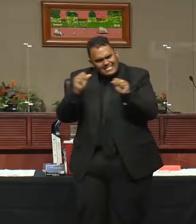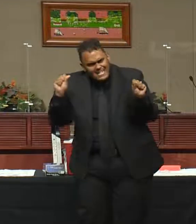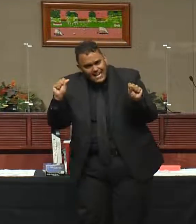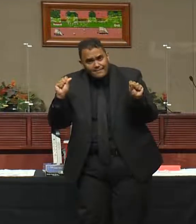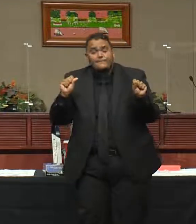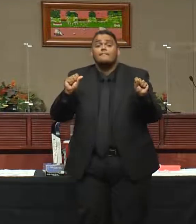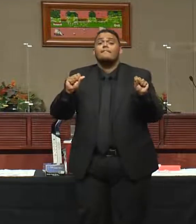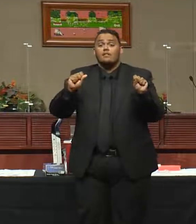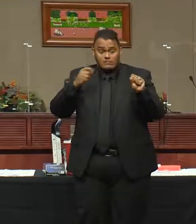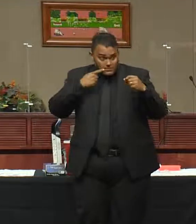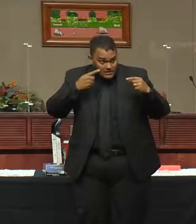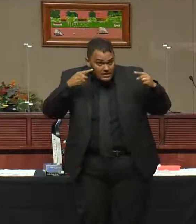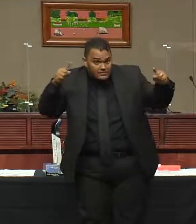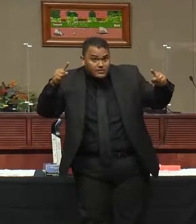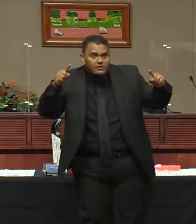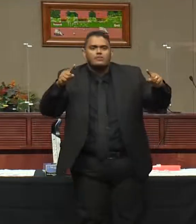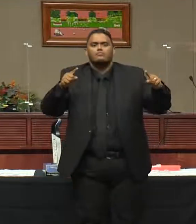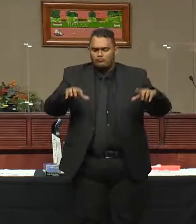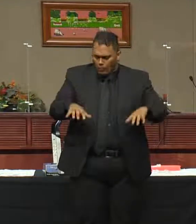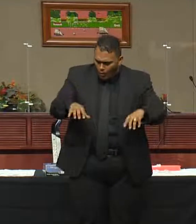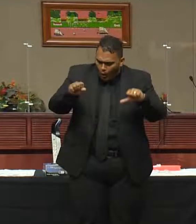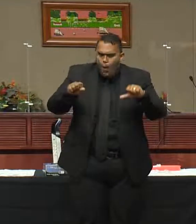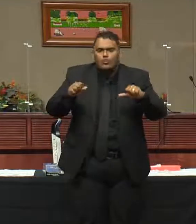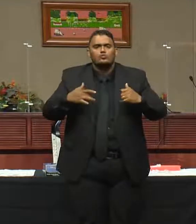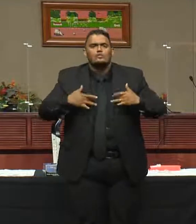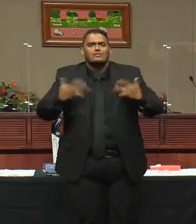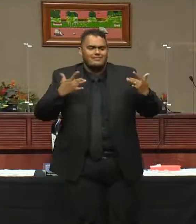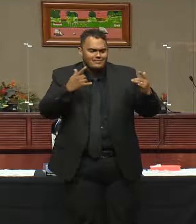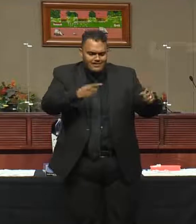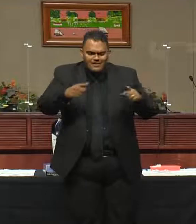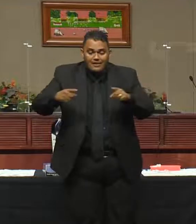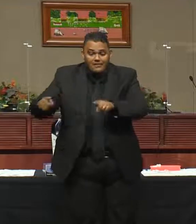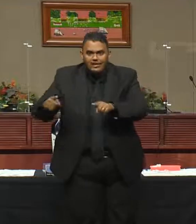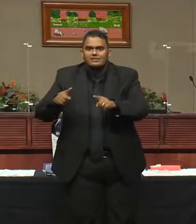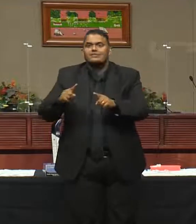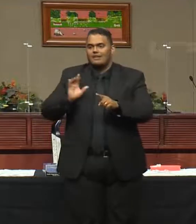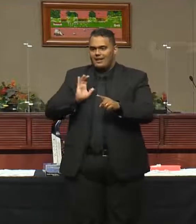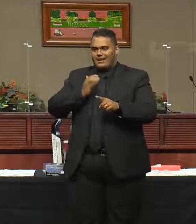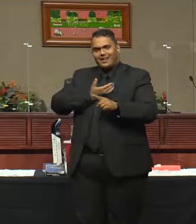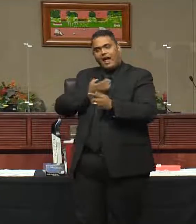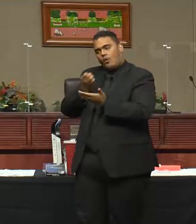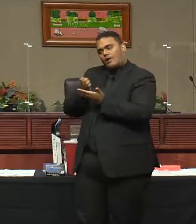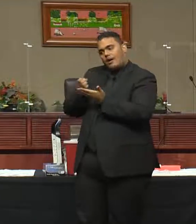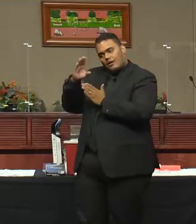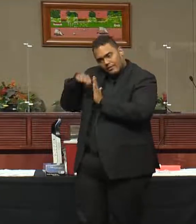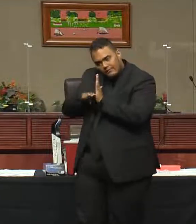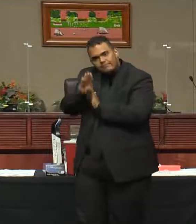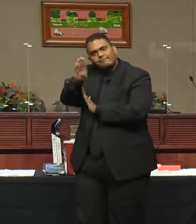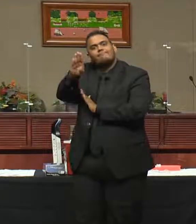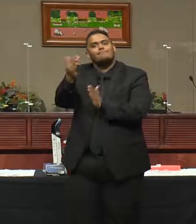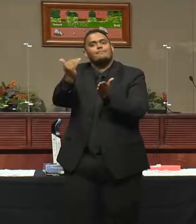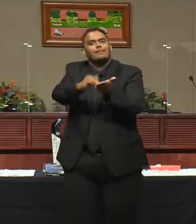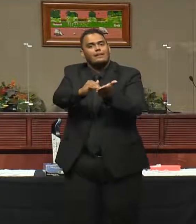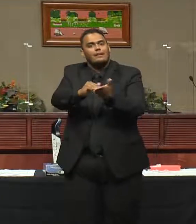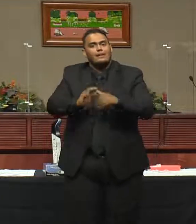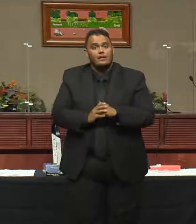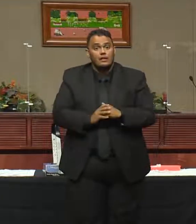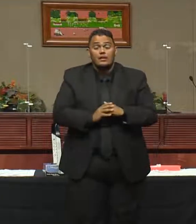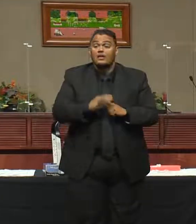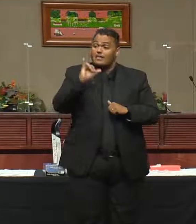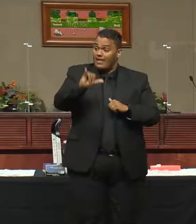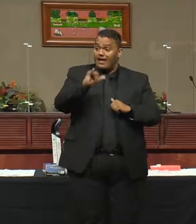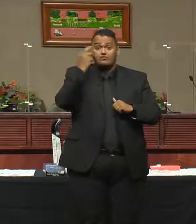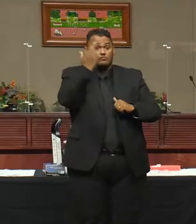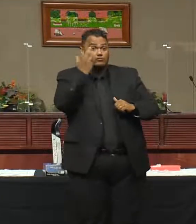events, and it helped to restart our local economy. Because of this, the Convention Center has safely